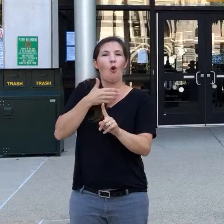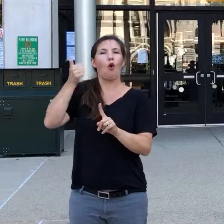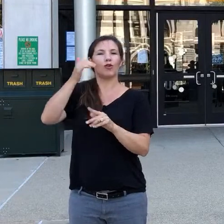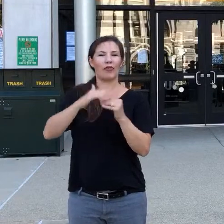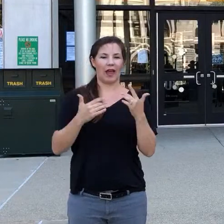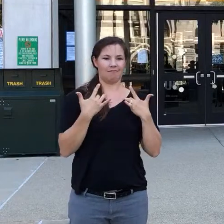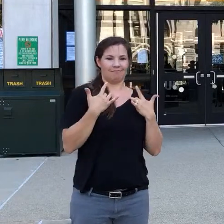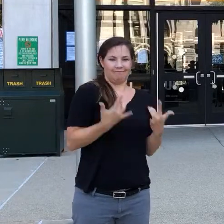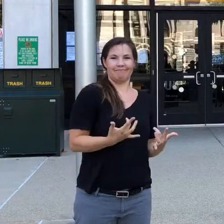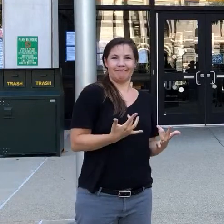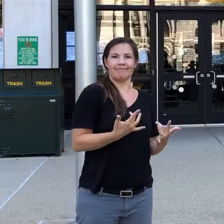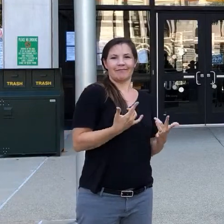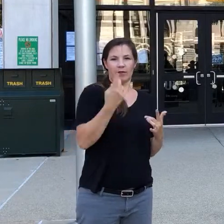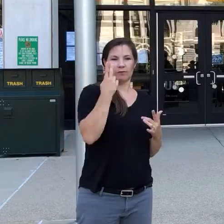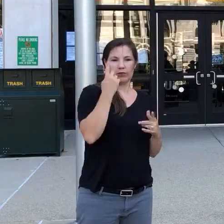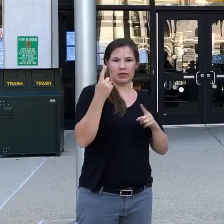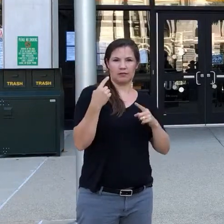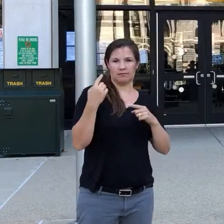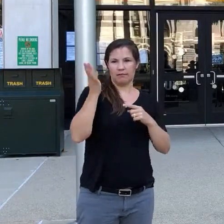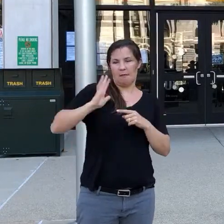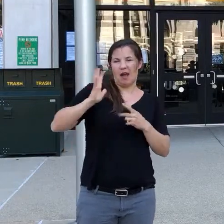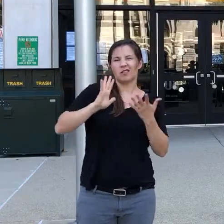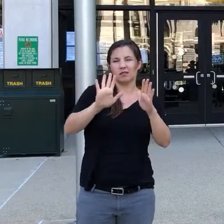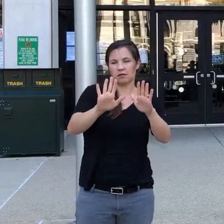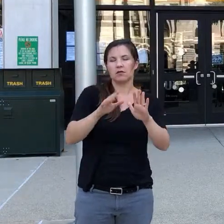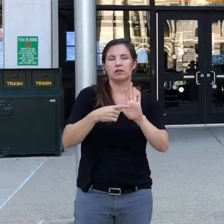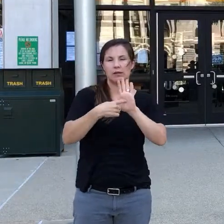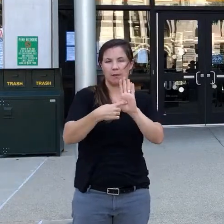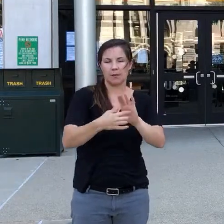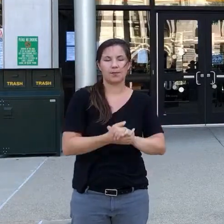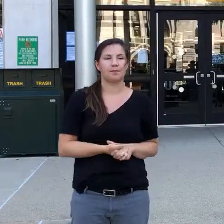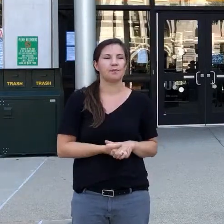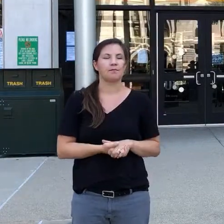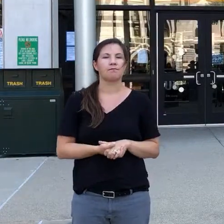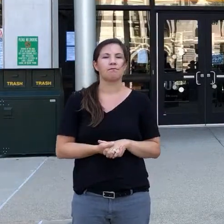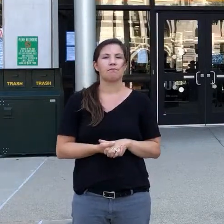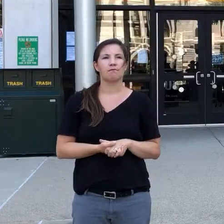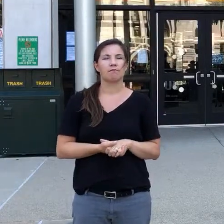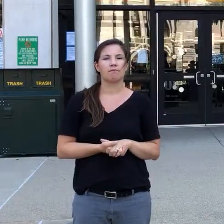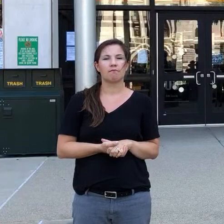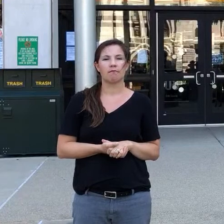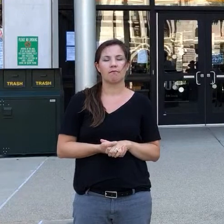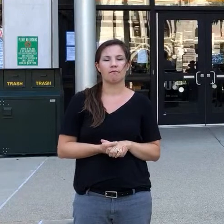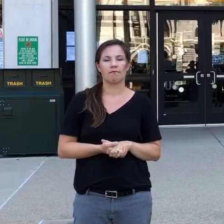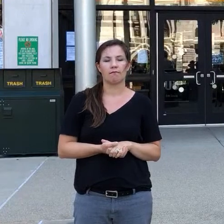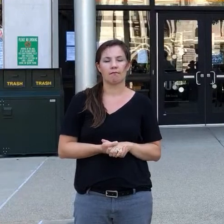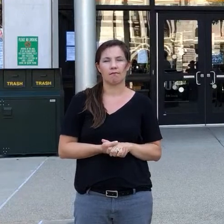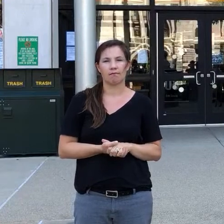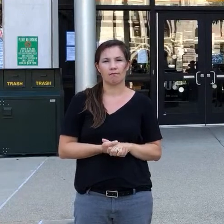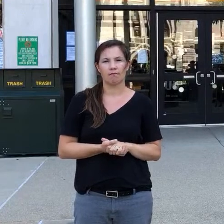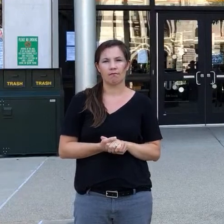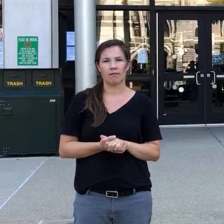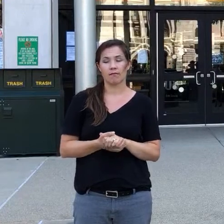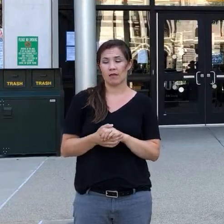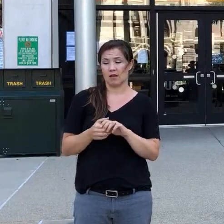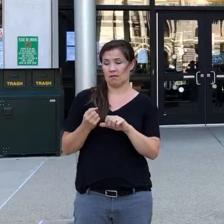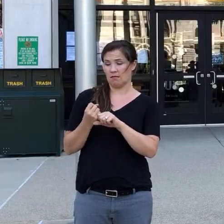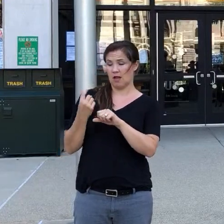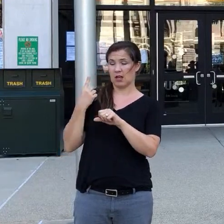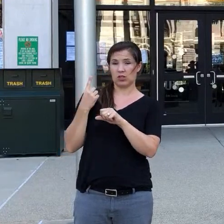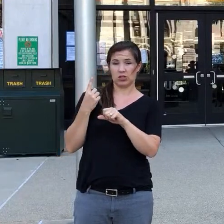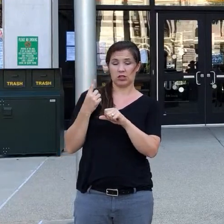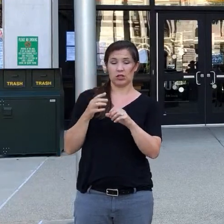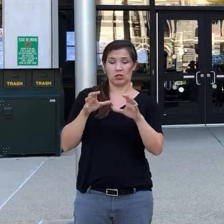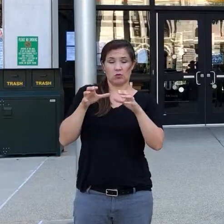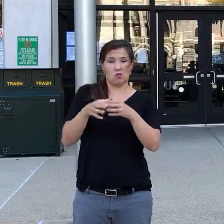we've seen in the past. To give you an idea, last year in the 60 and over